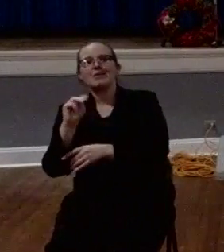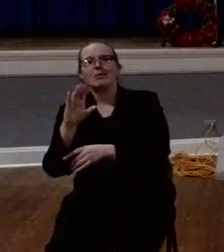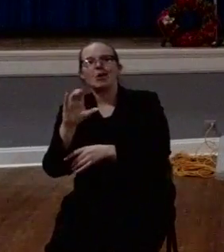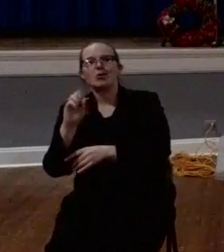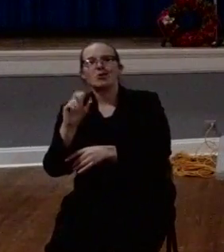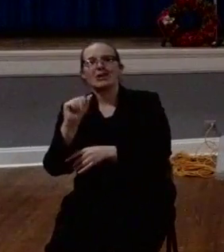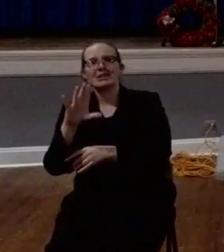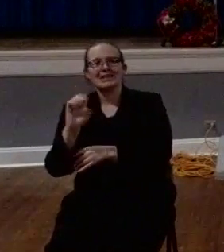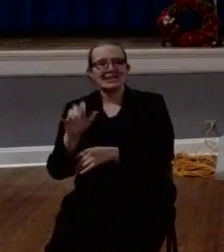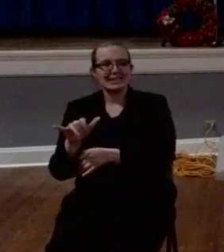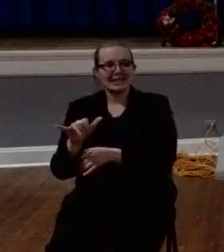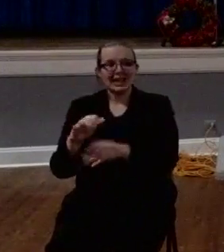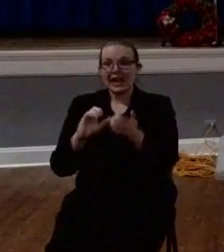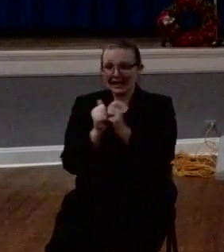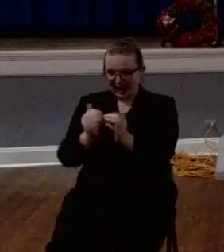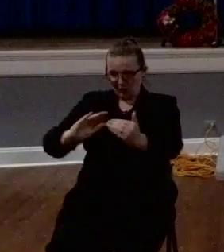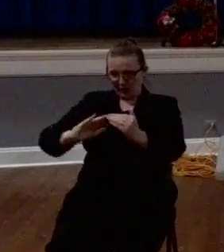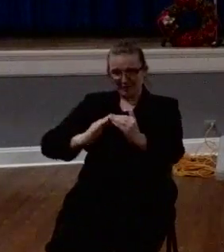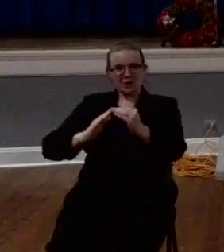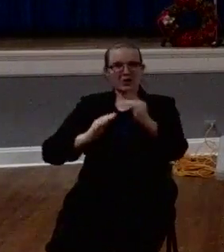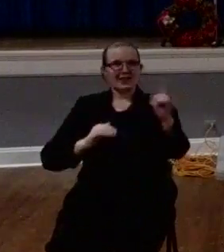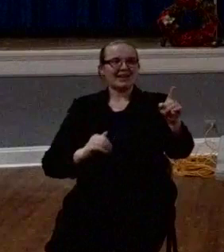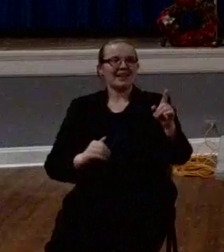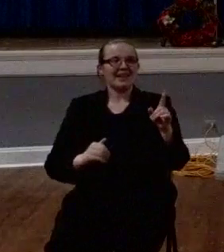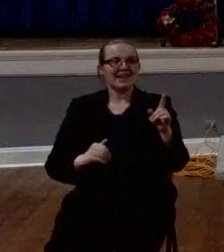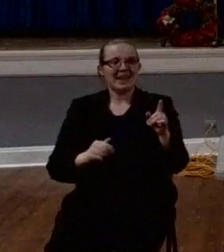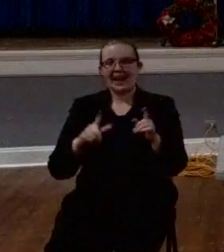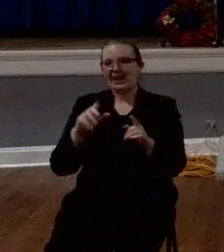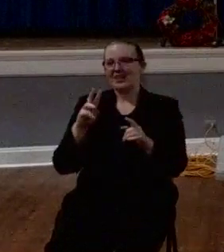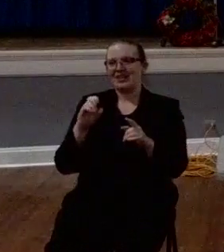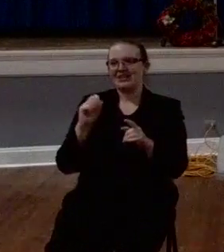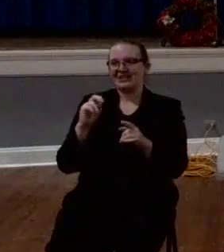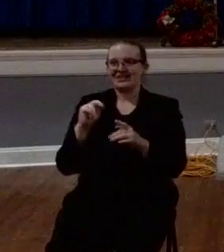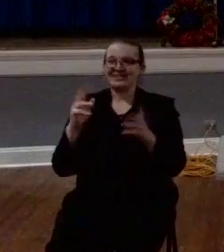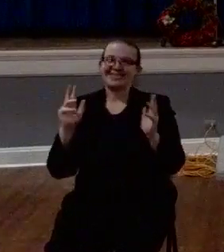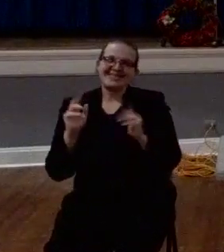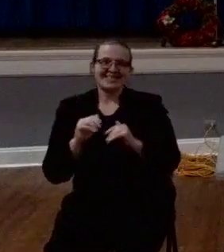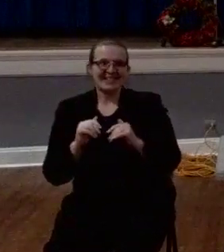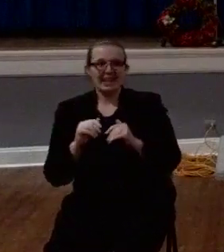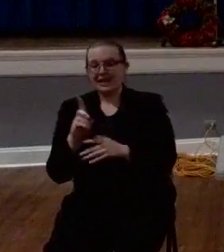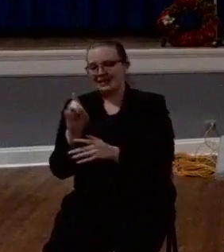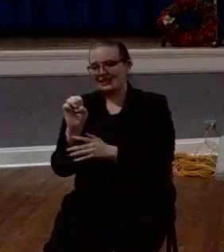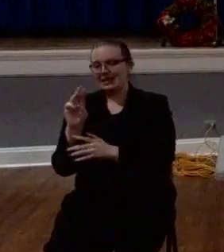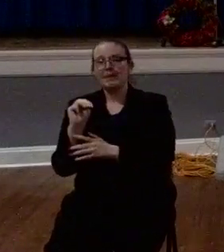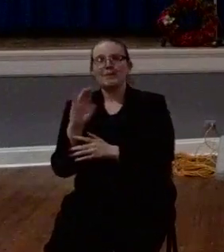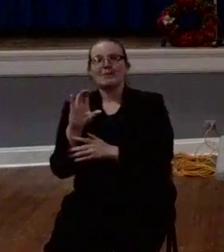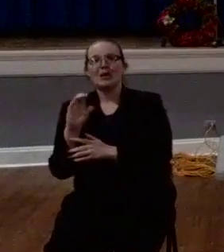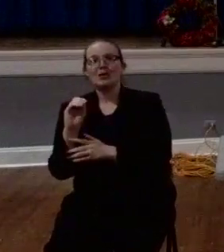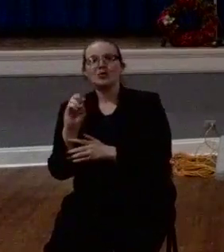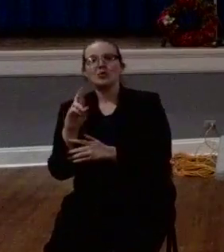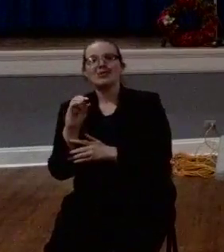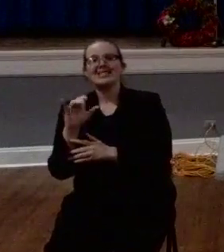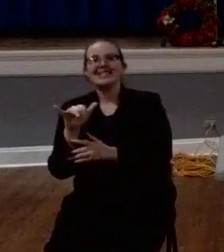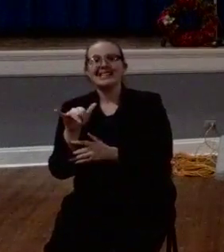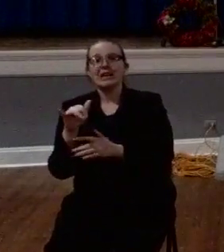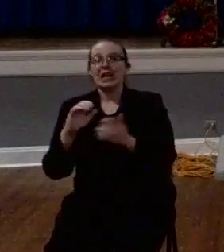a community, not just democracy here, but really the hard work of